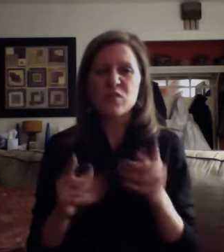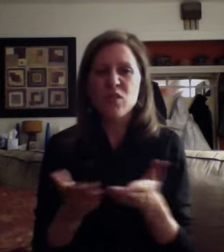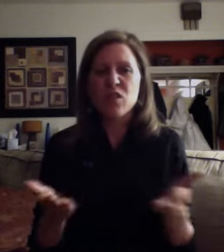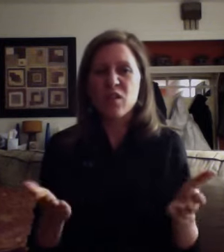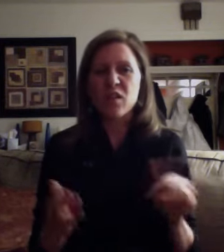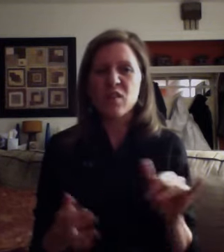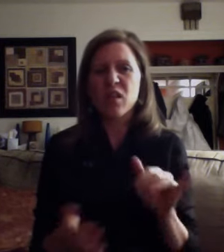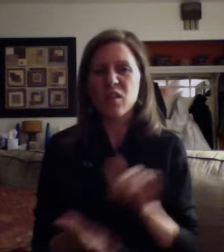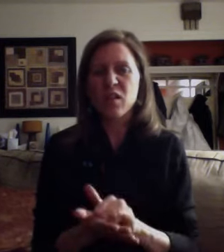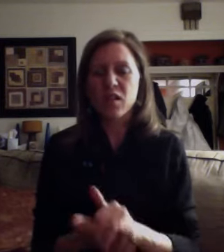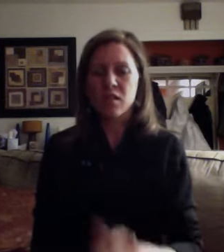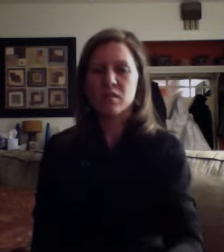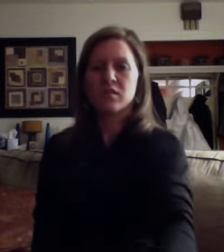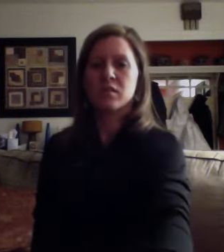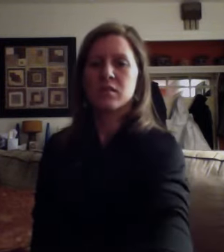And we talk about keys and how